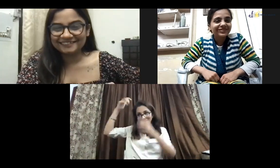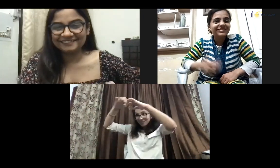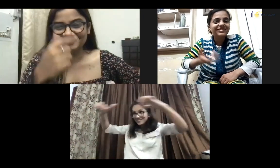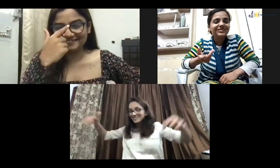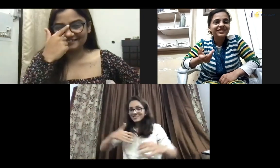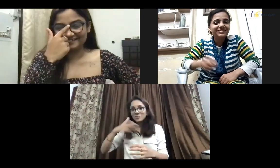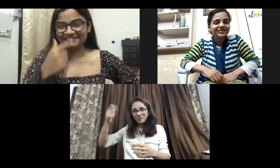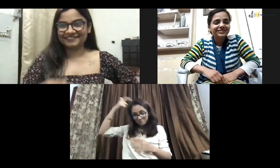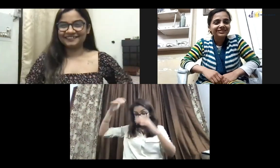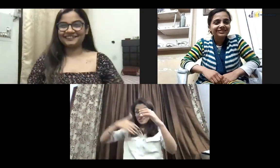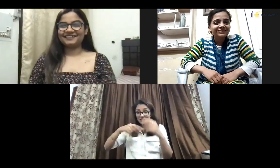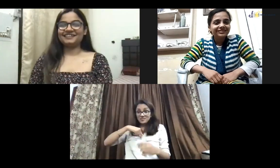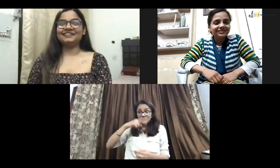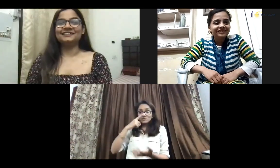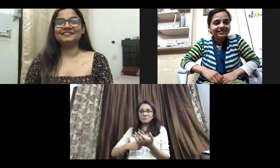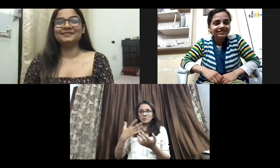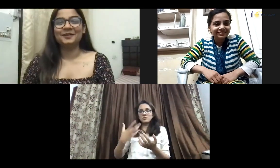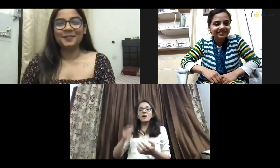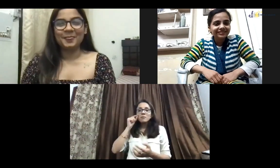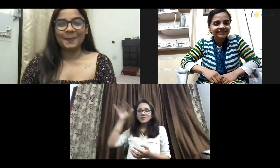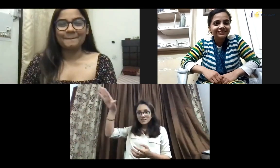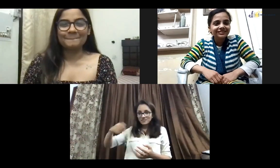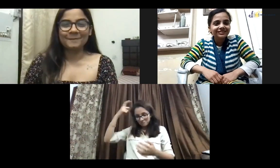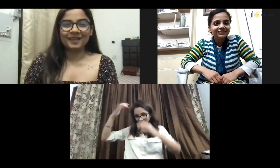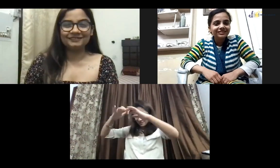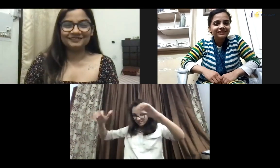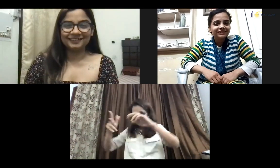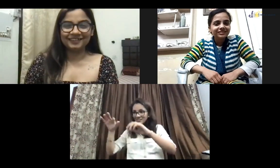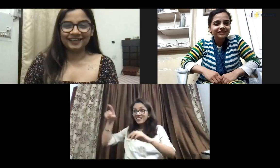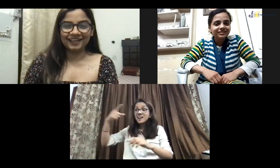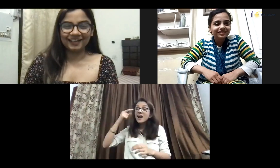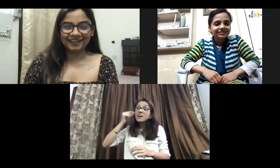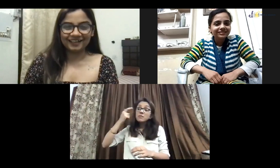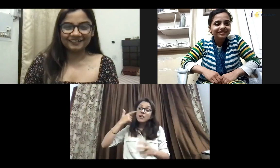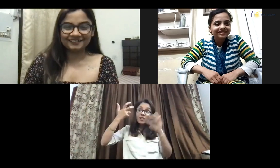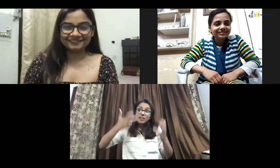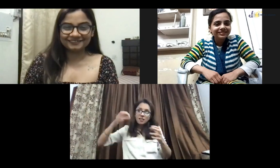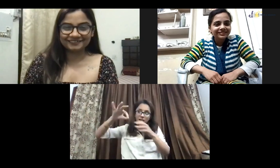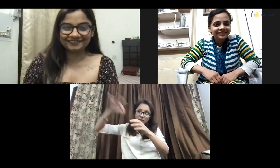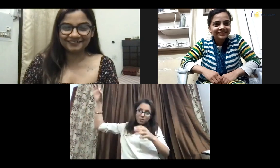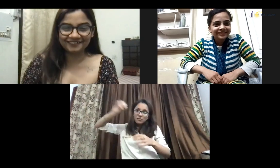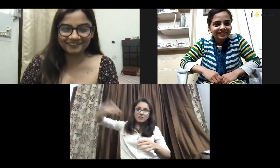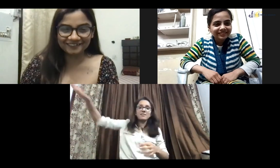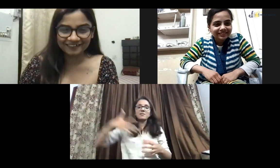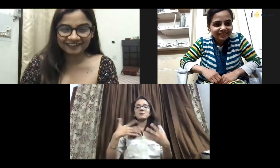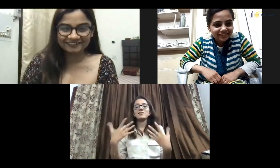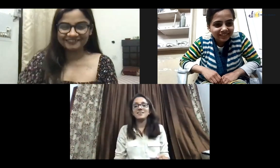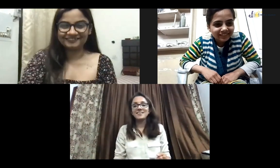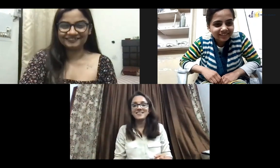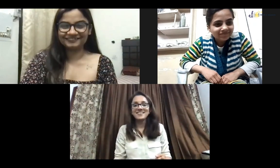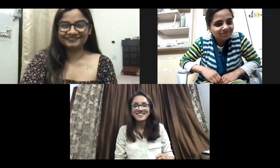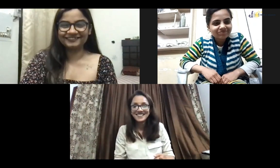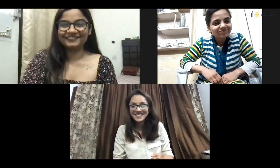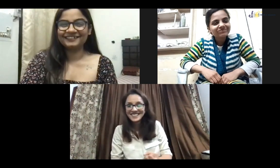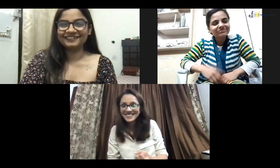stop staring of a male person? No, we can't go in their mind. No. Yes. I would like to check their brain. I